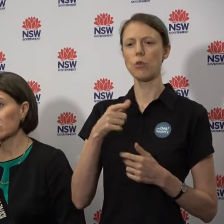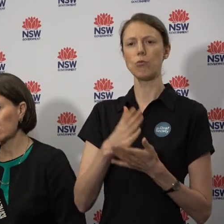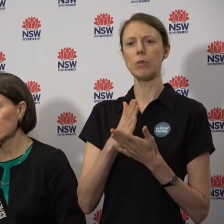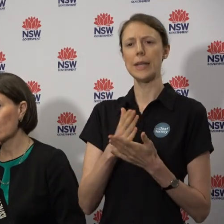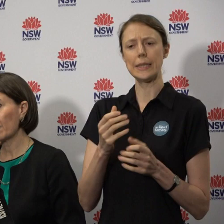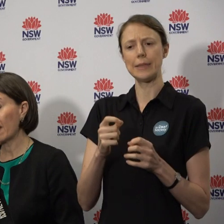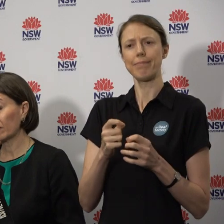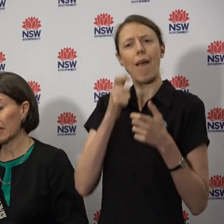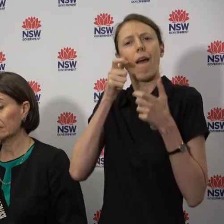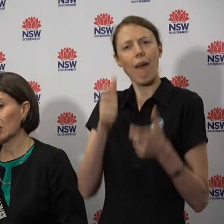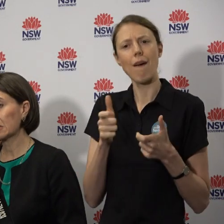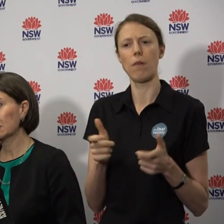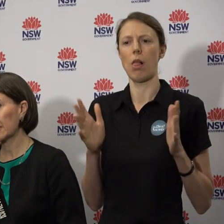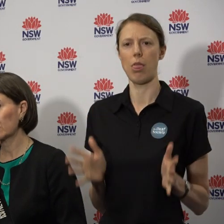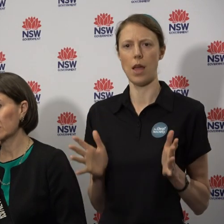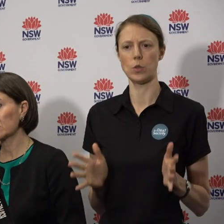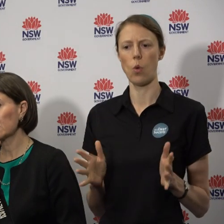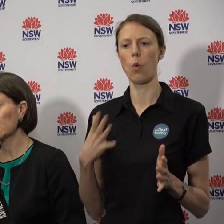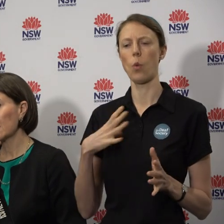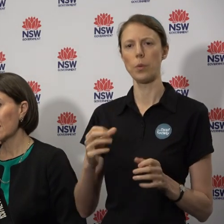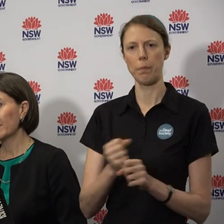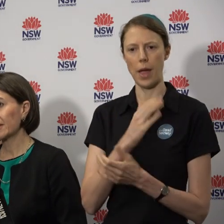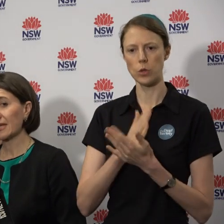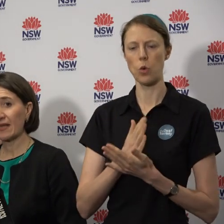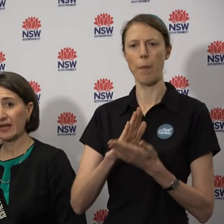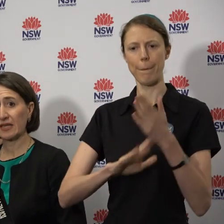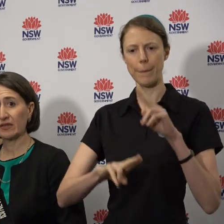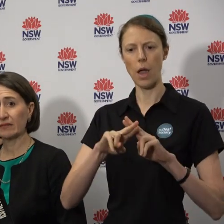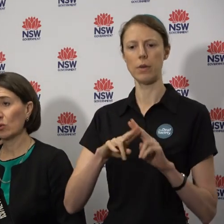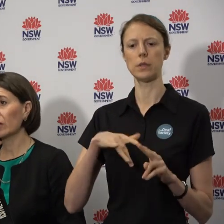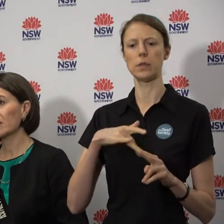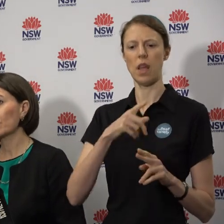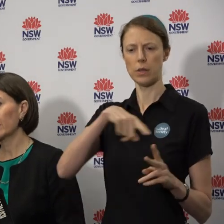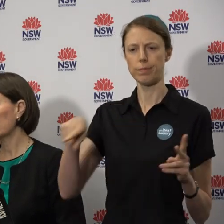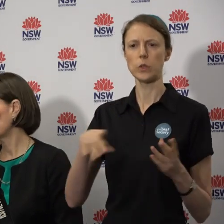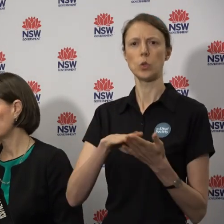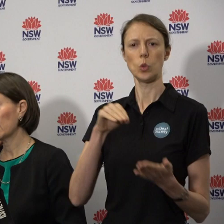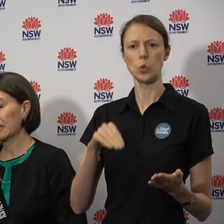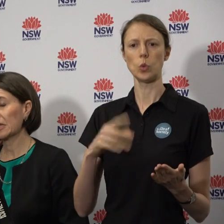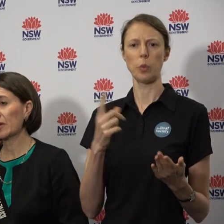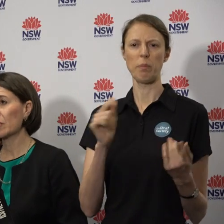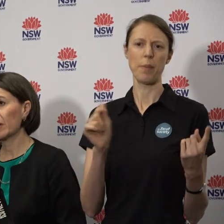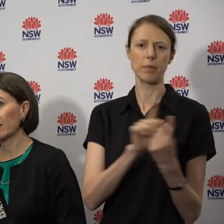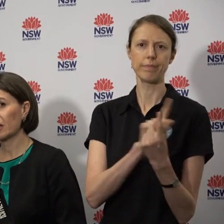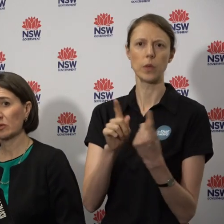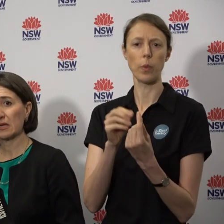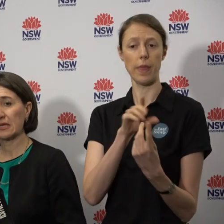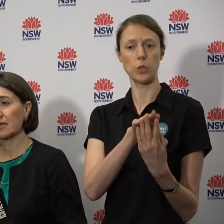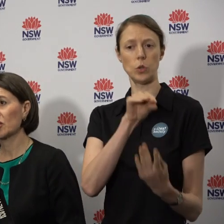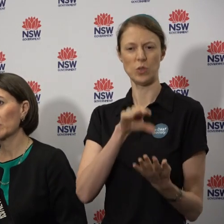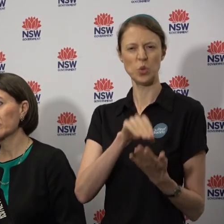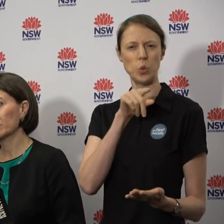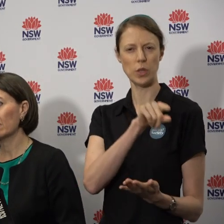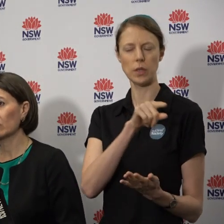or other students who might have had close contact with the student, but to say that it's given all of us a breather, the experts a breather, to